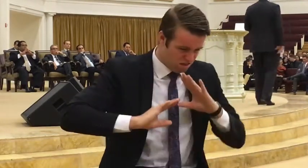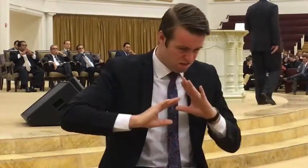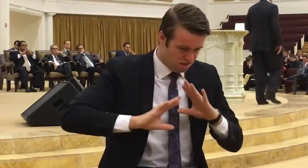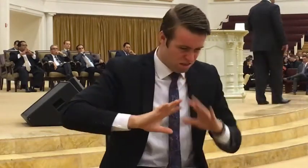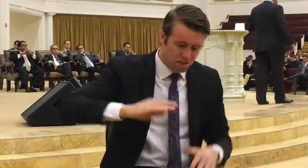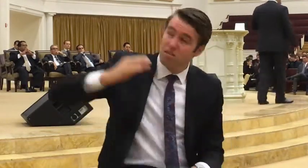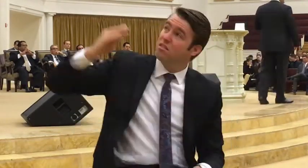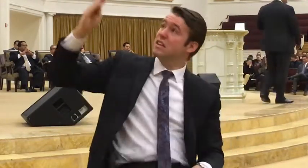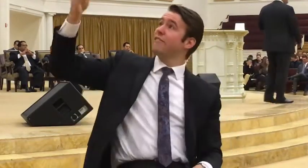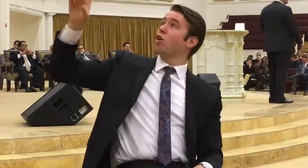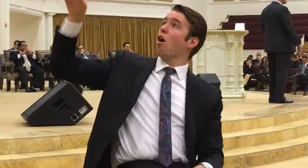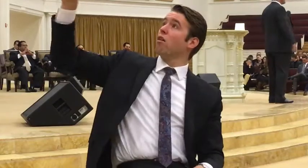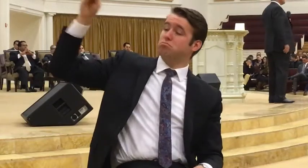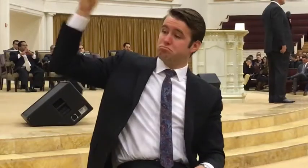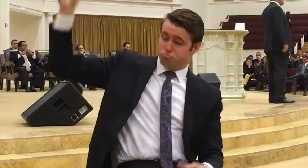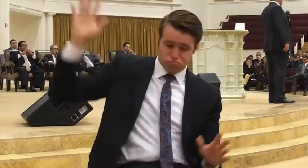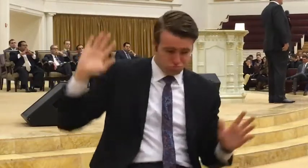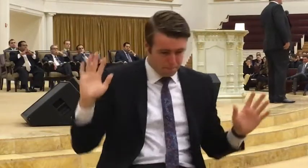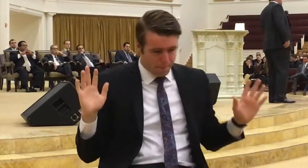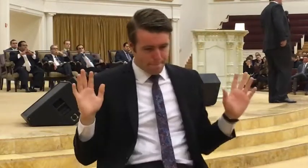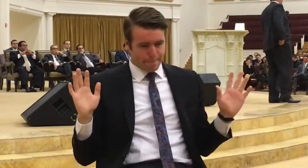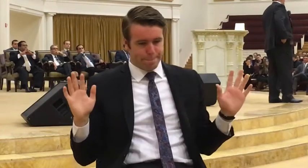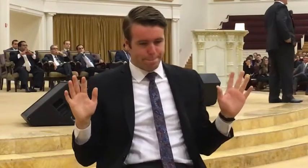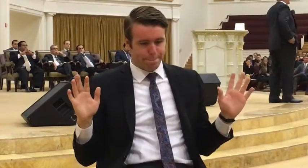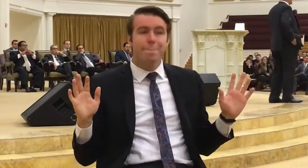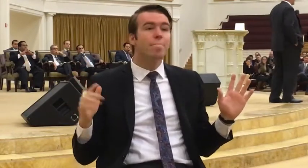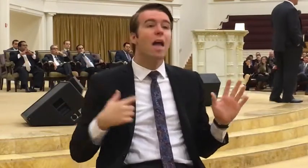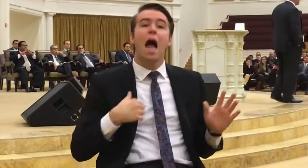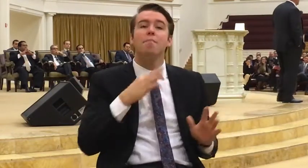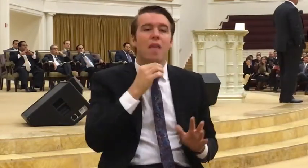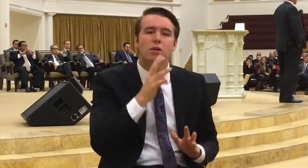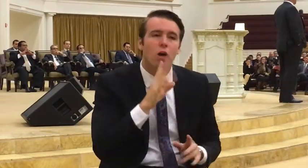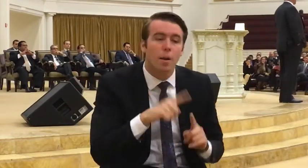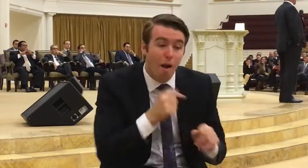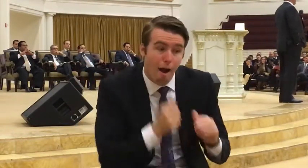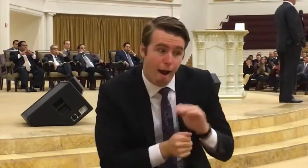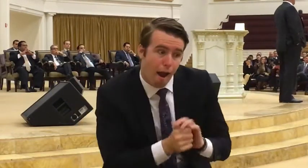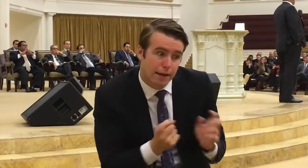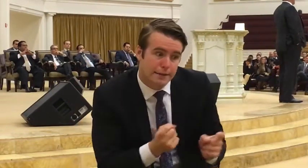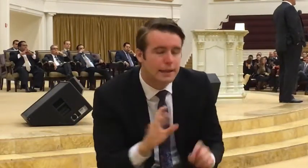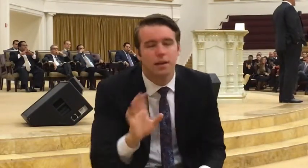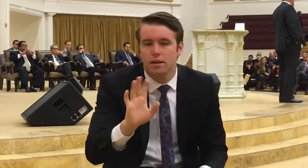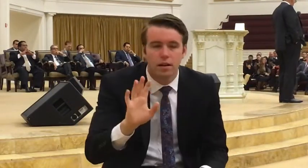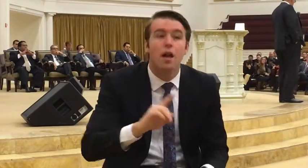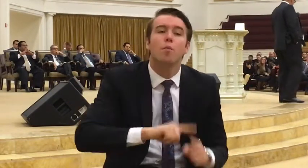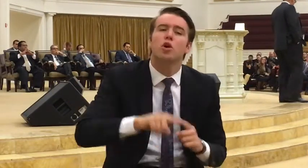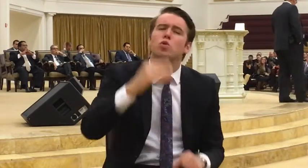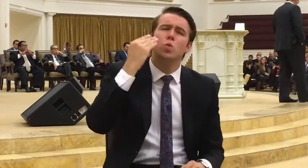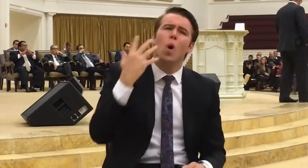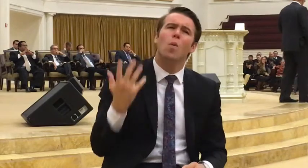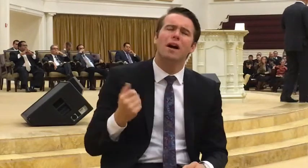people that are supposed to deal with it? I'm not talking about hiding sin. But you know